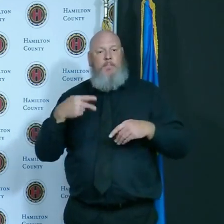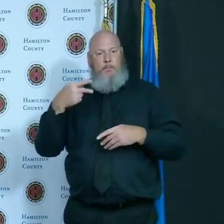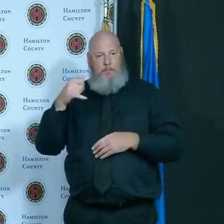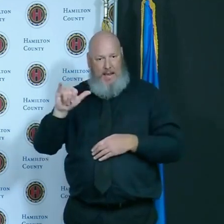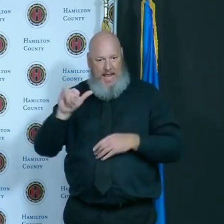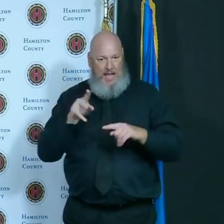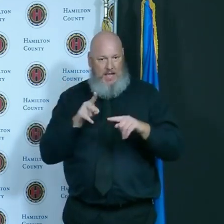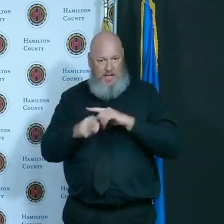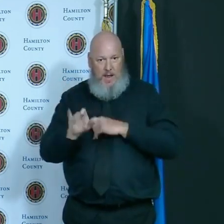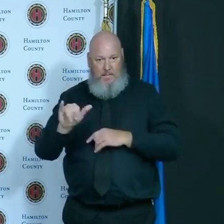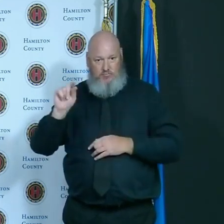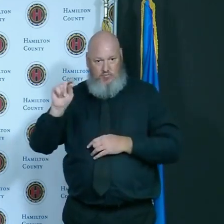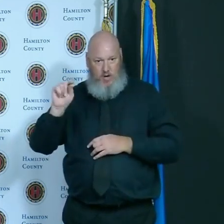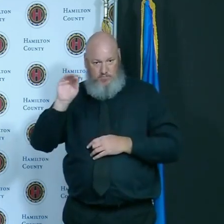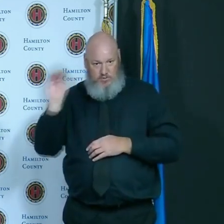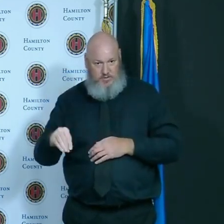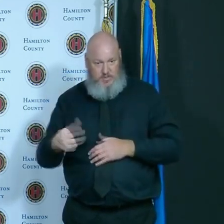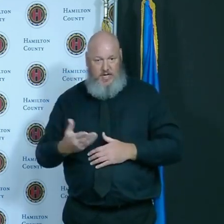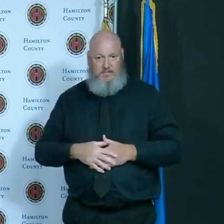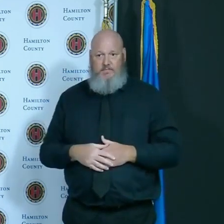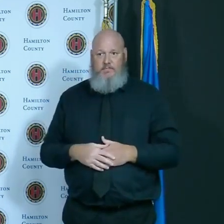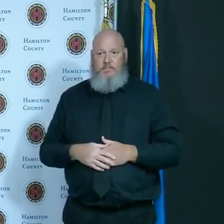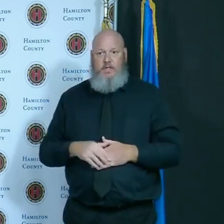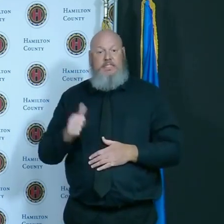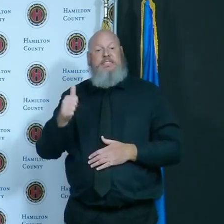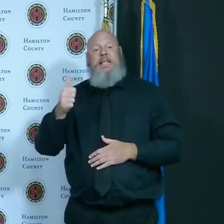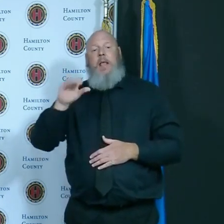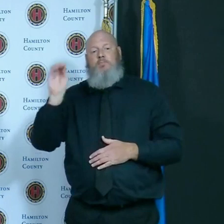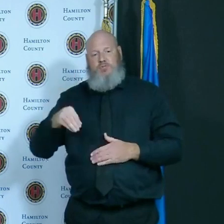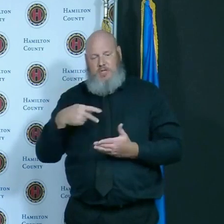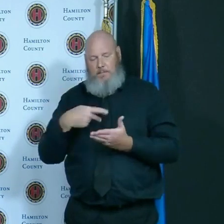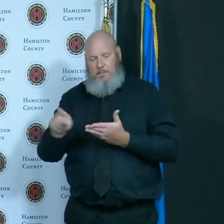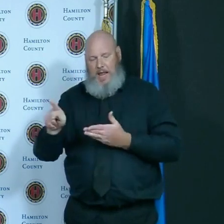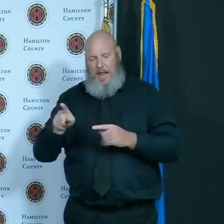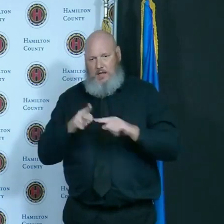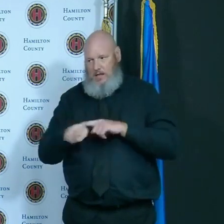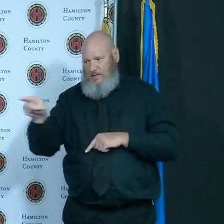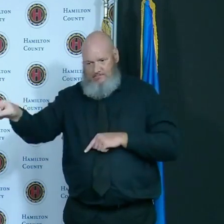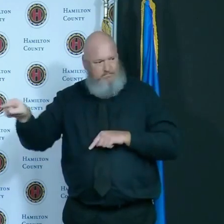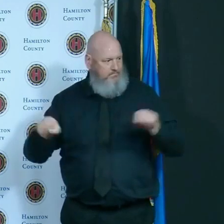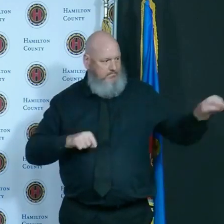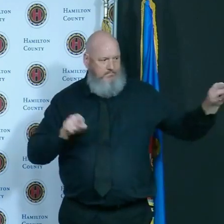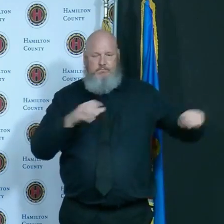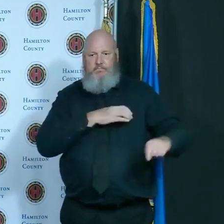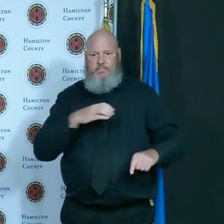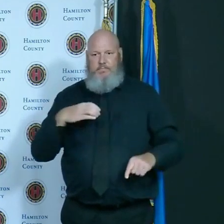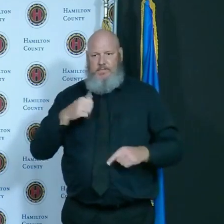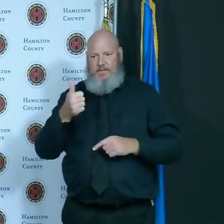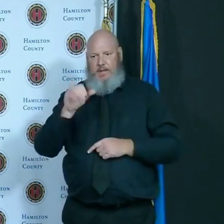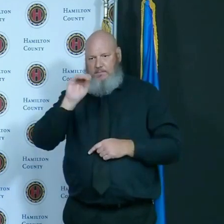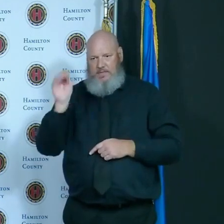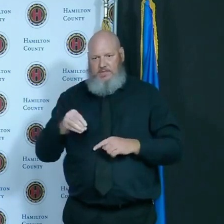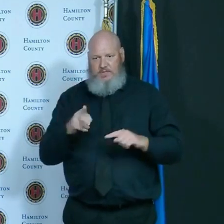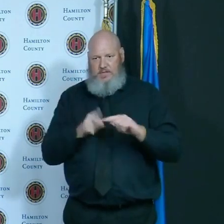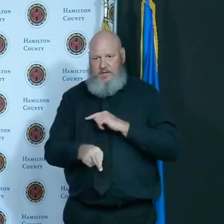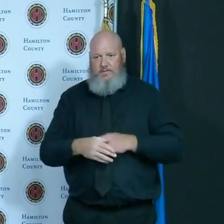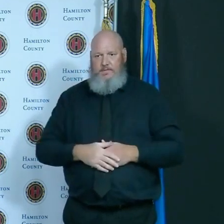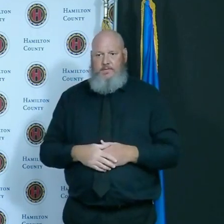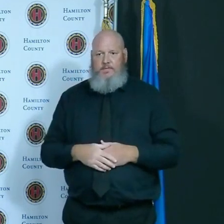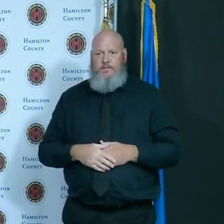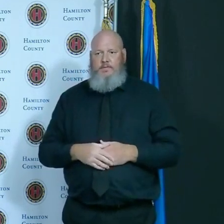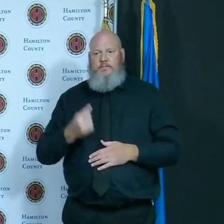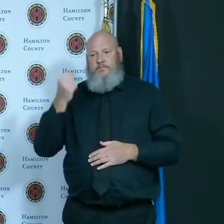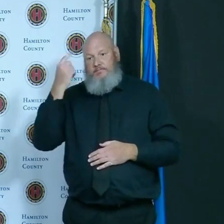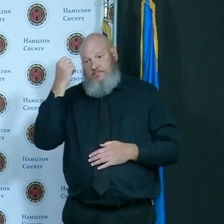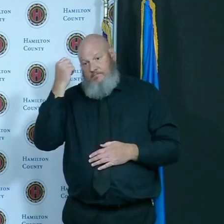staffs and doing what we need to do to make those pay cuts amongst the departments that are really